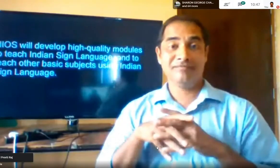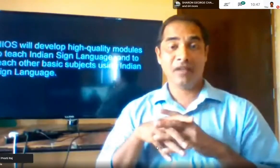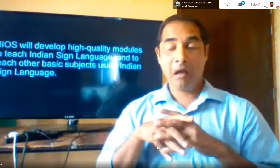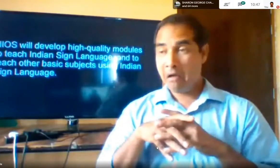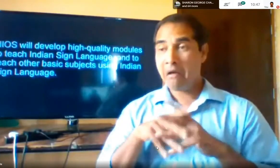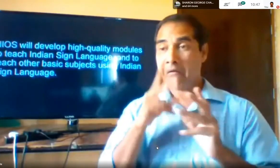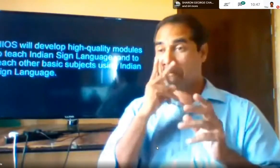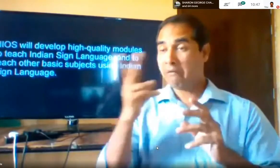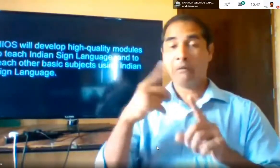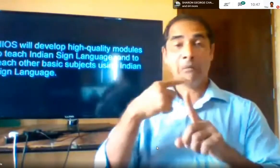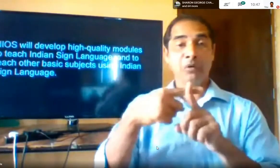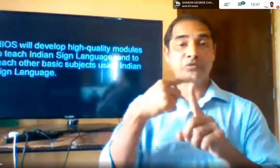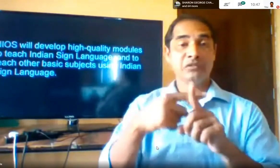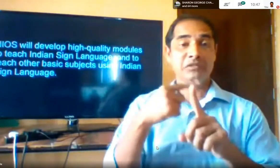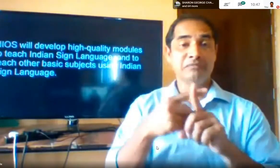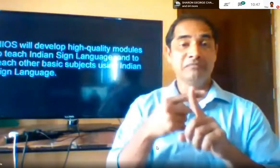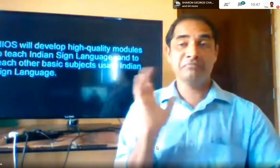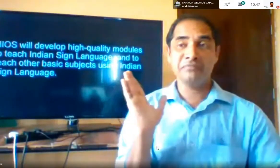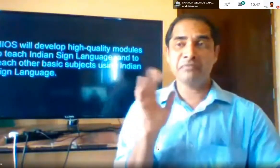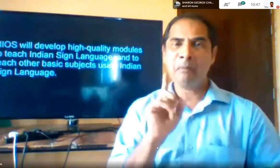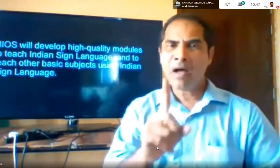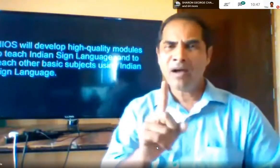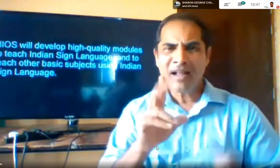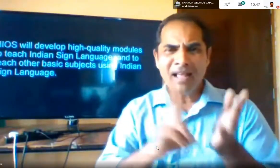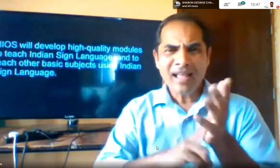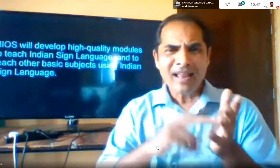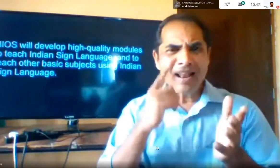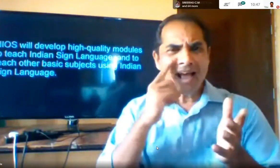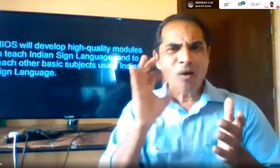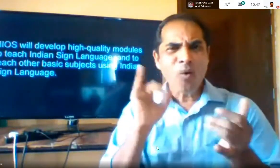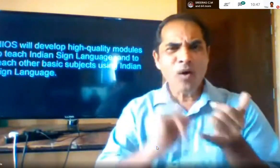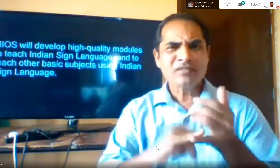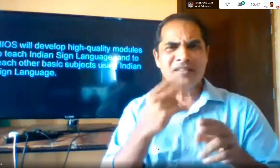in Indian Sign Language. So that is a positive thing.